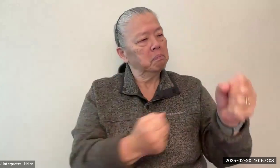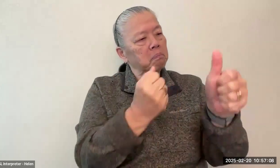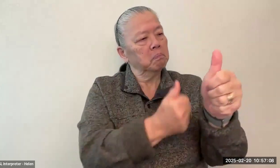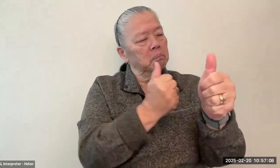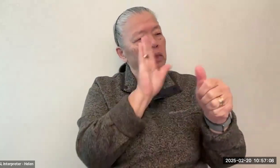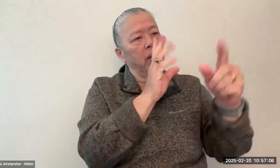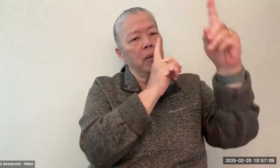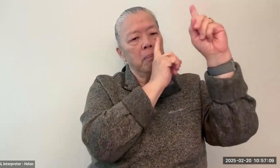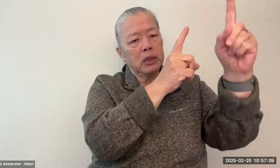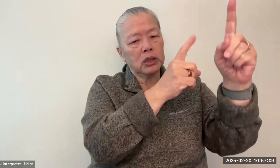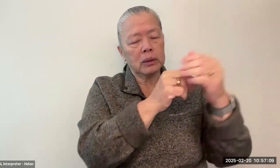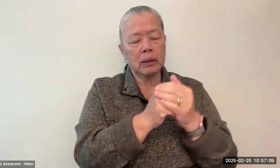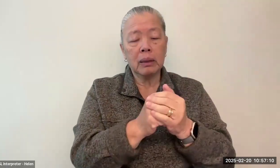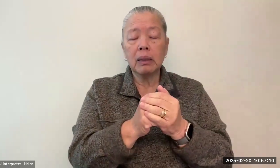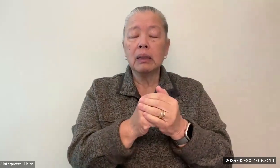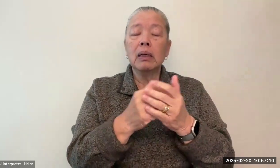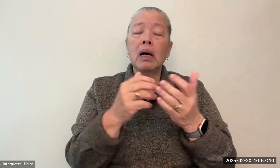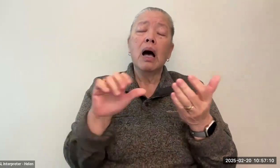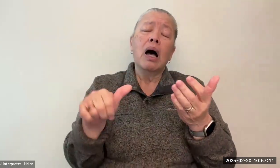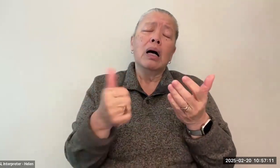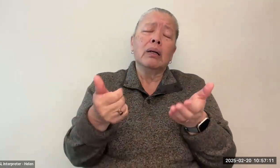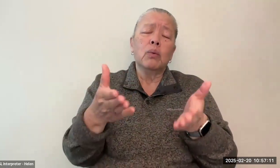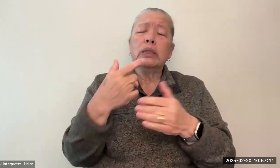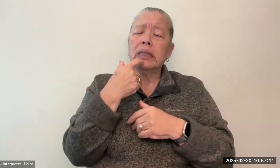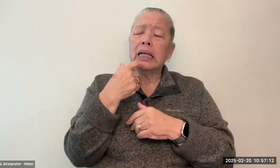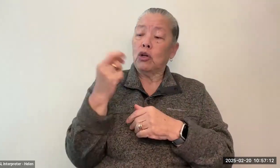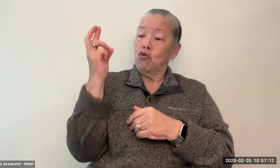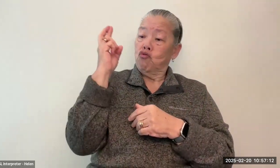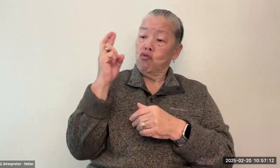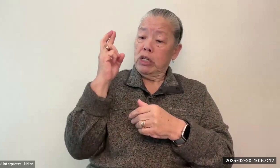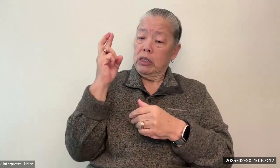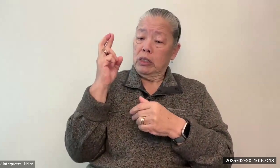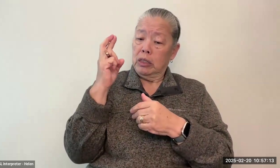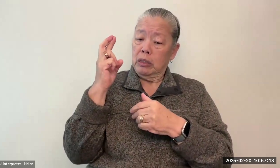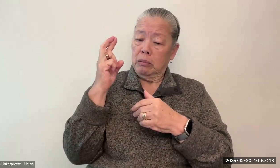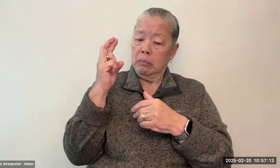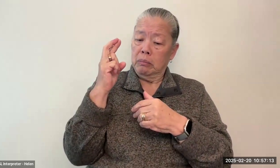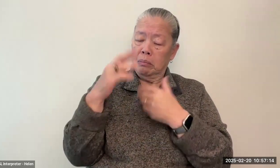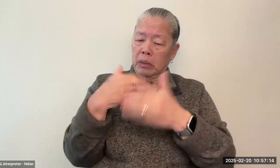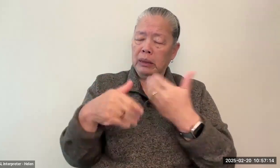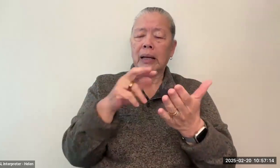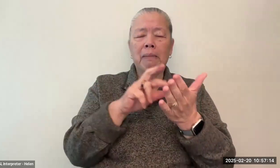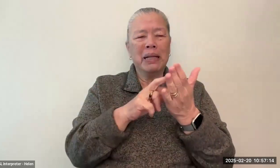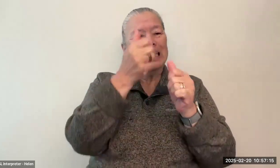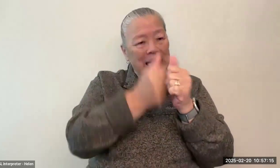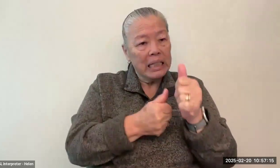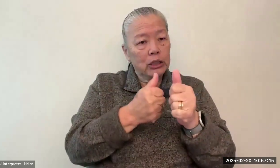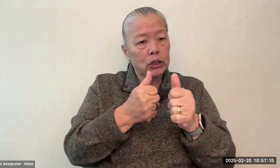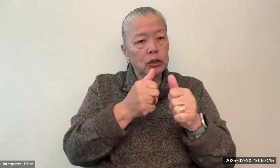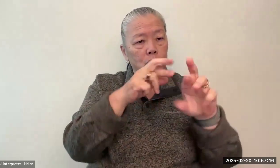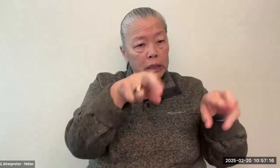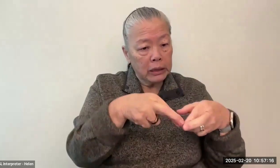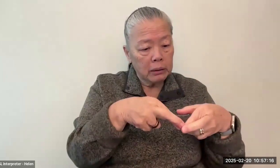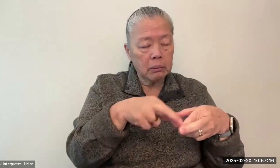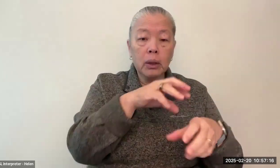way, regionalization is about letting each region, including the United States, make